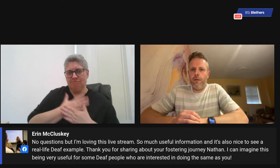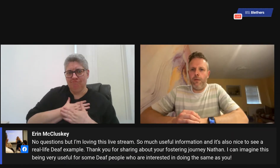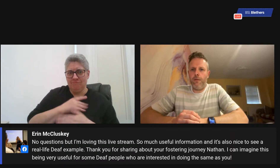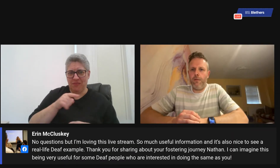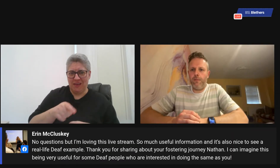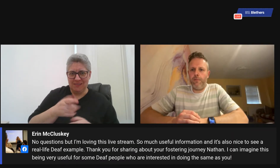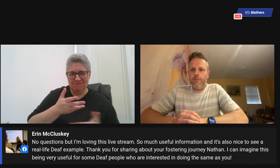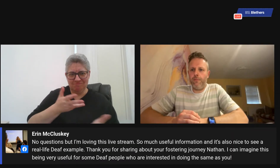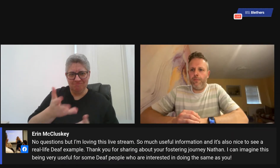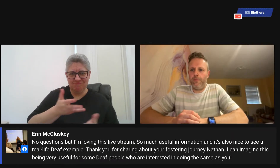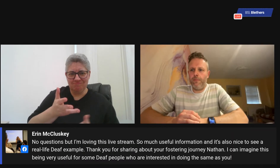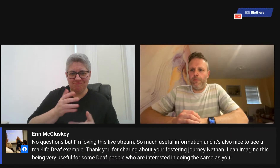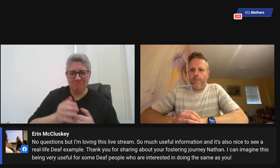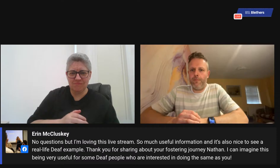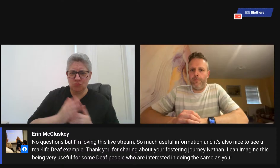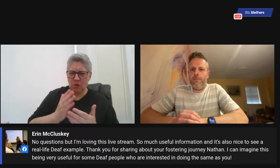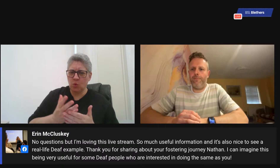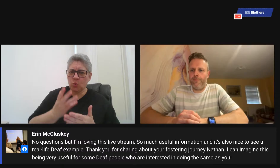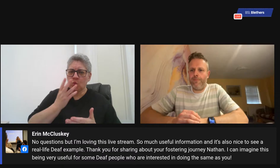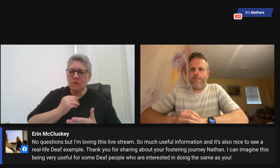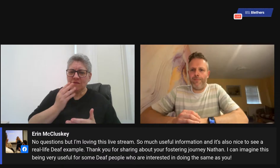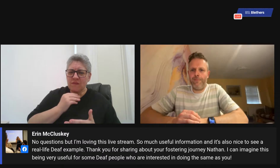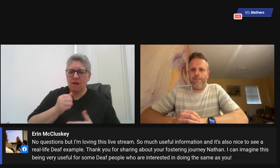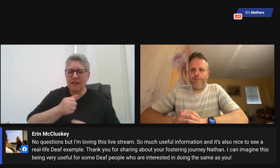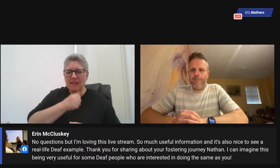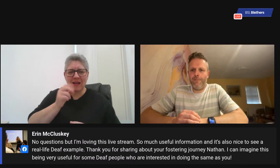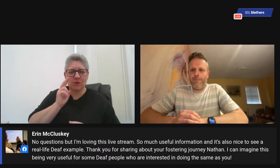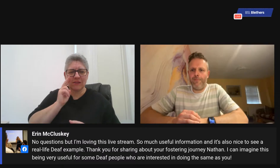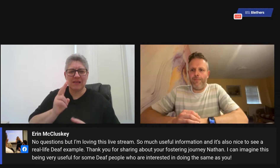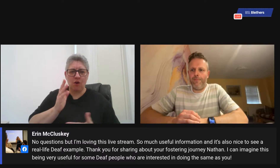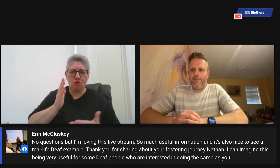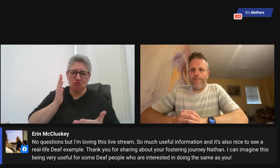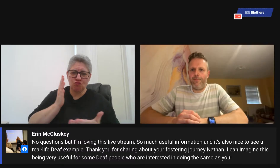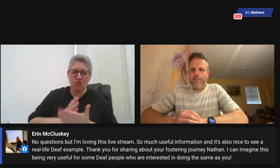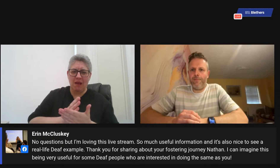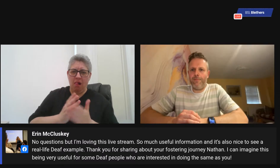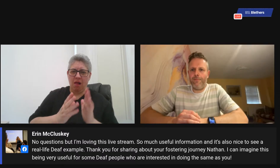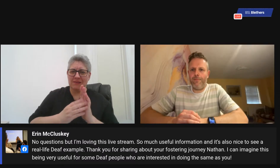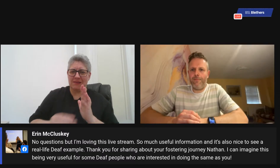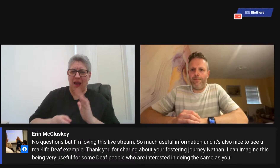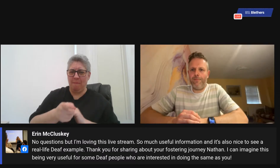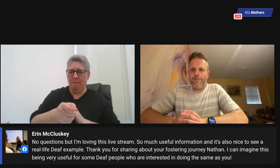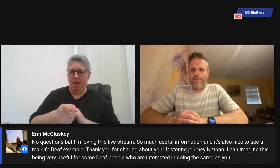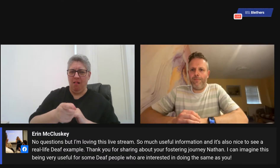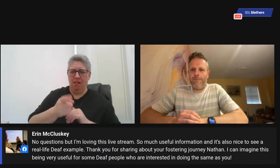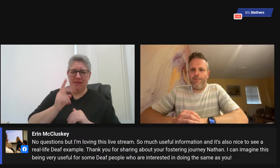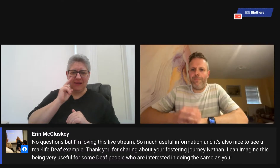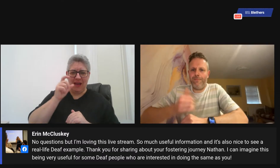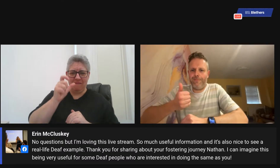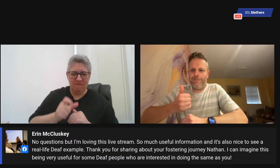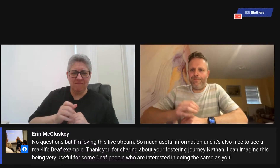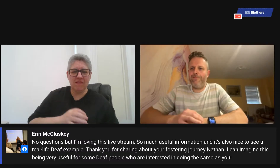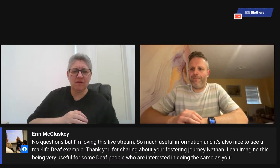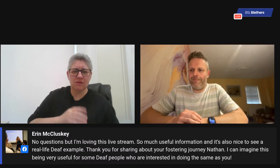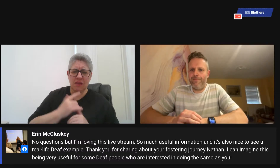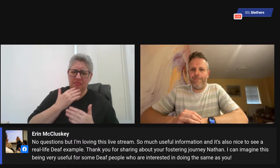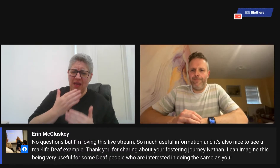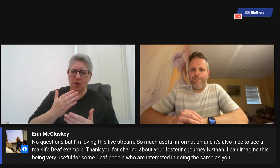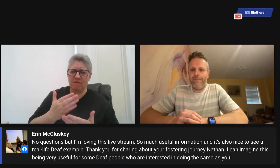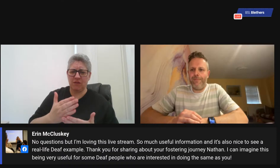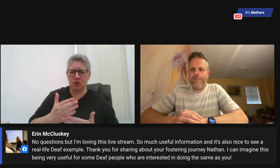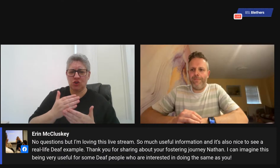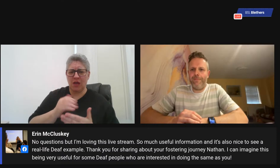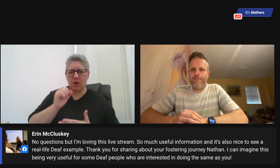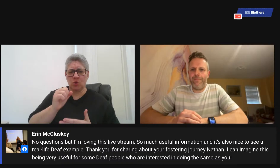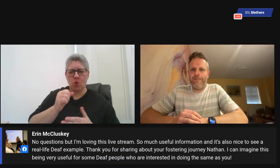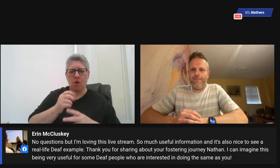McCluskey. Erin says, no questions, but I'm loving this live stream. So much useful information. It's also nice to see a